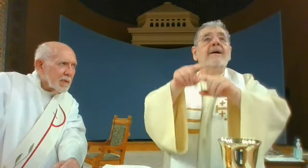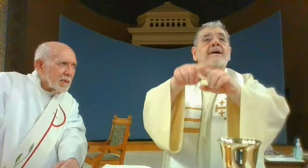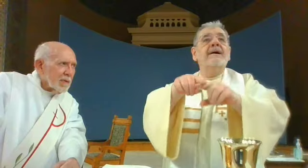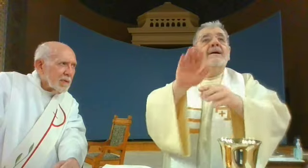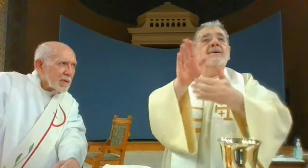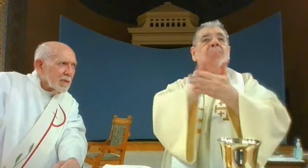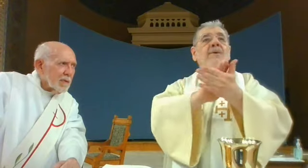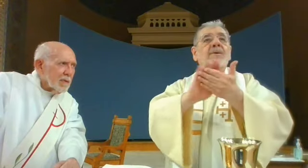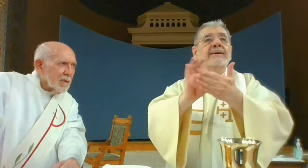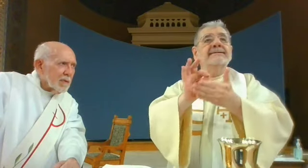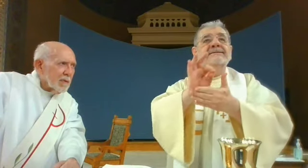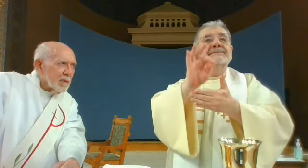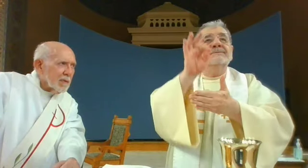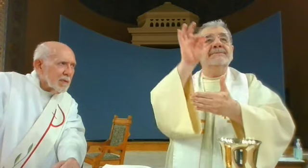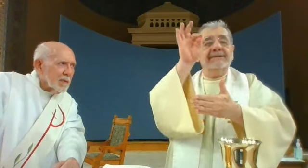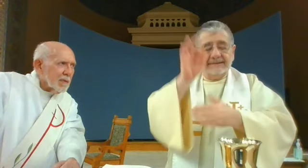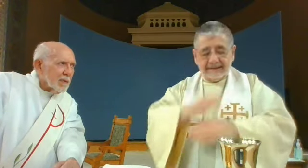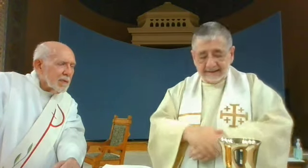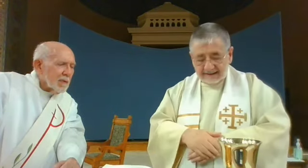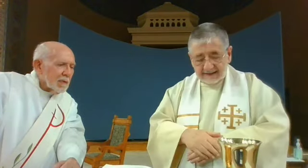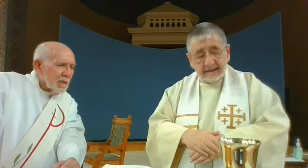by the Holy Spirit.